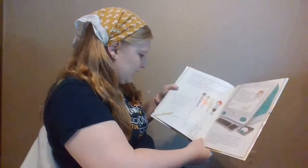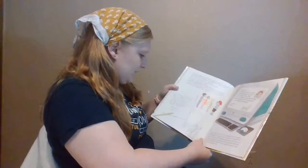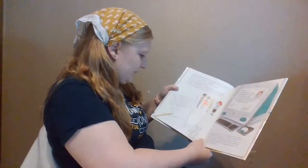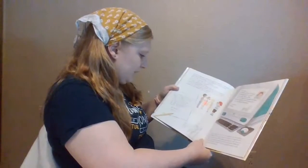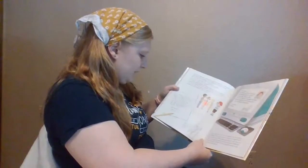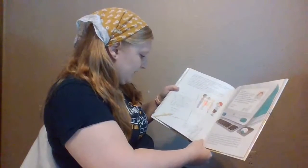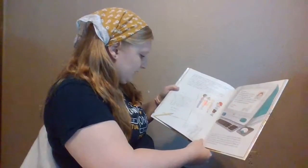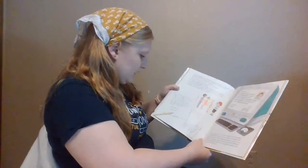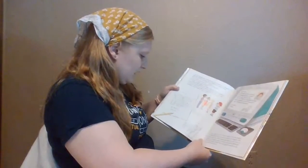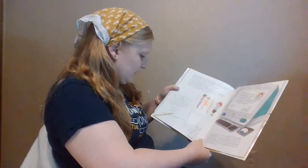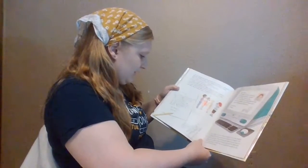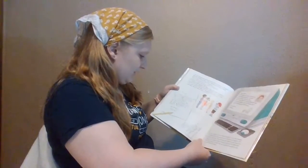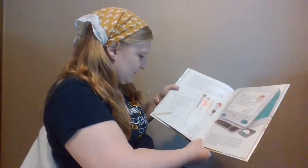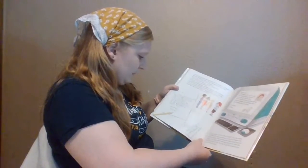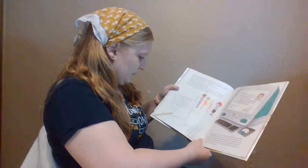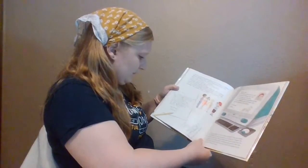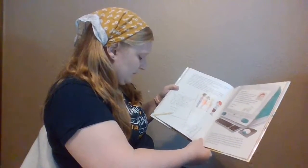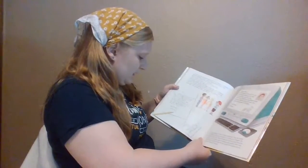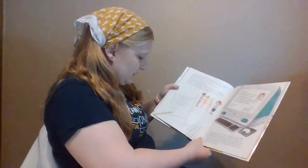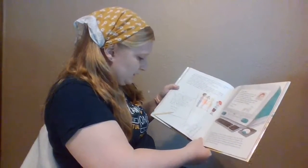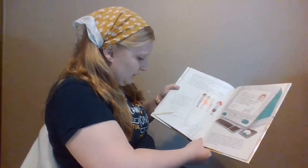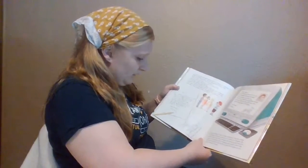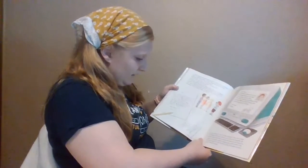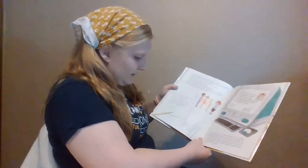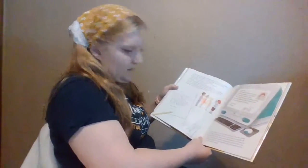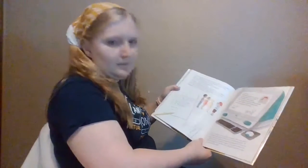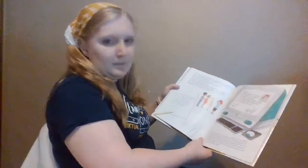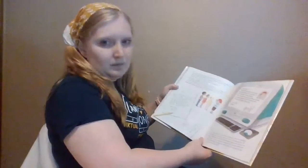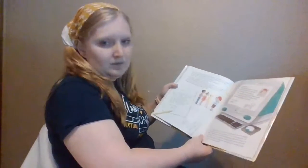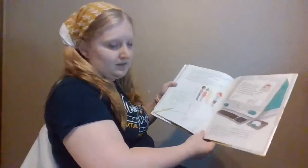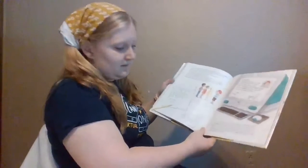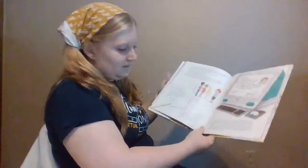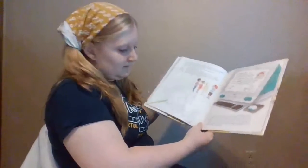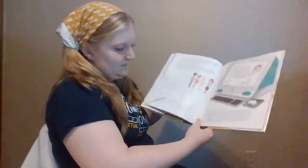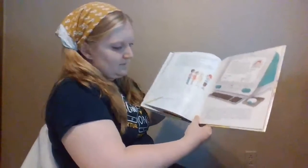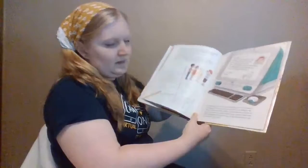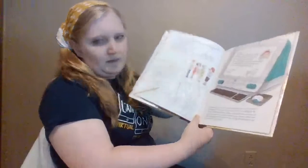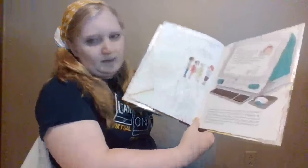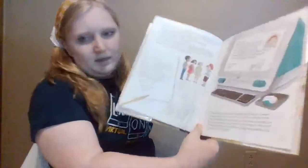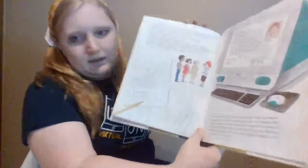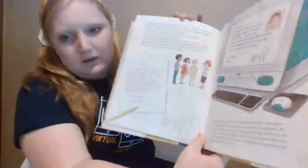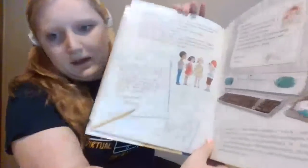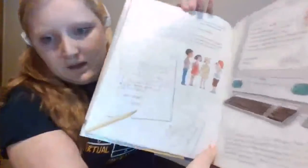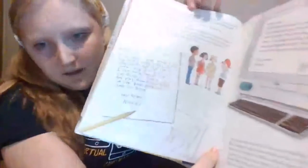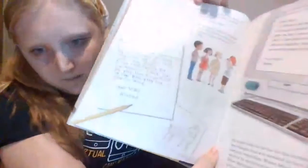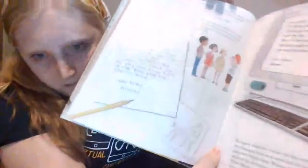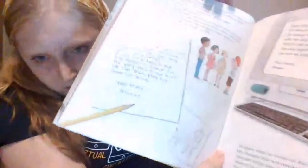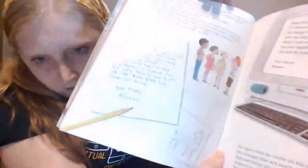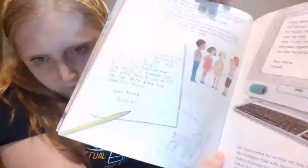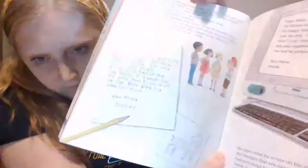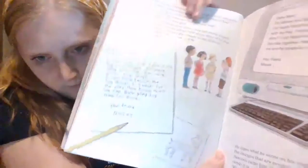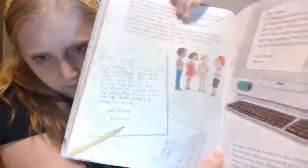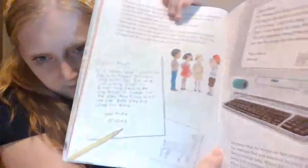can both play dog jump for bone. Your friend Moses. Then down here he has a picture of his dog